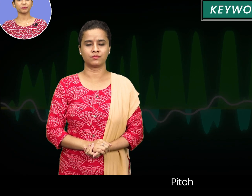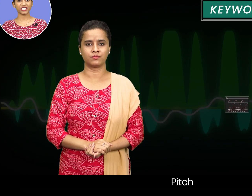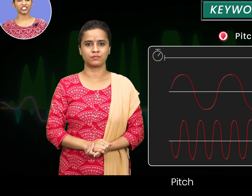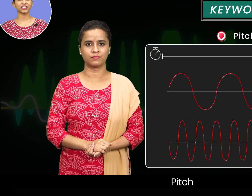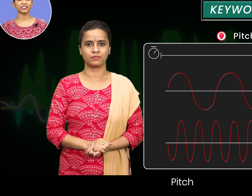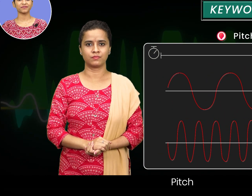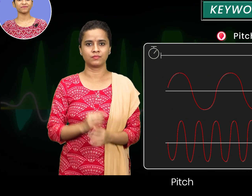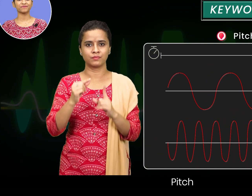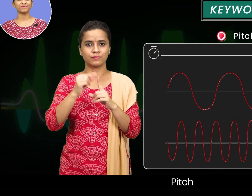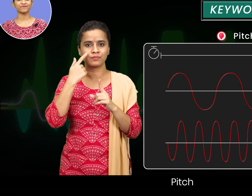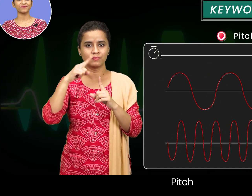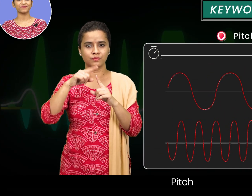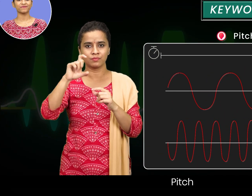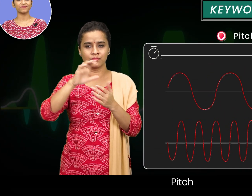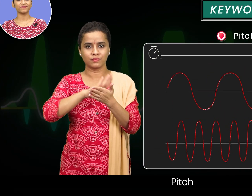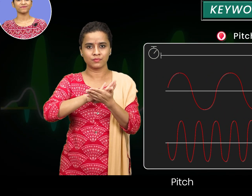pitch,